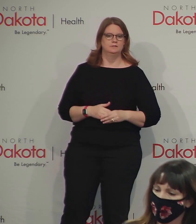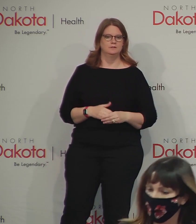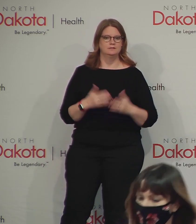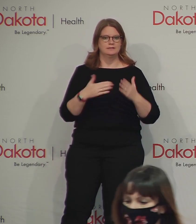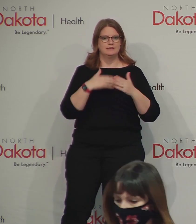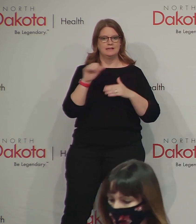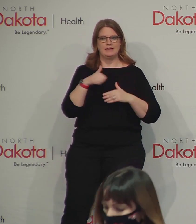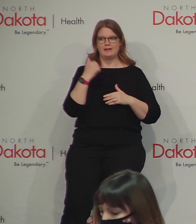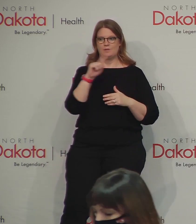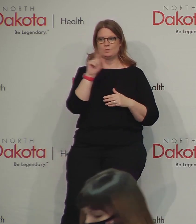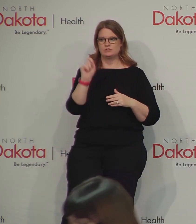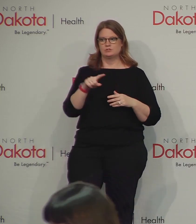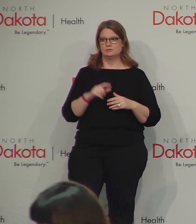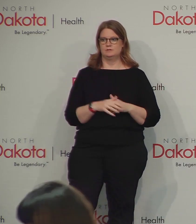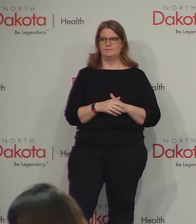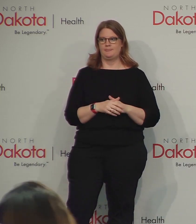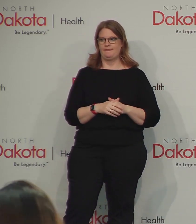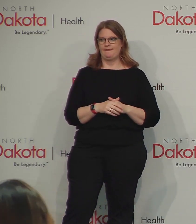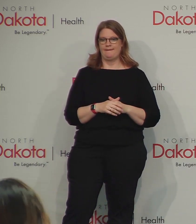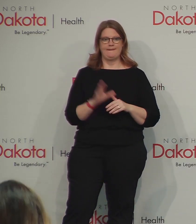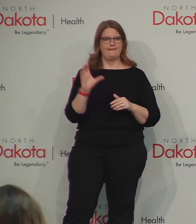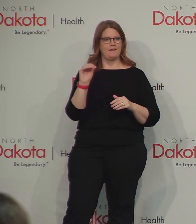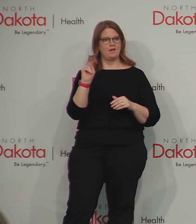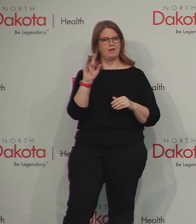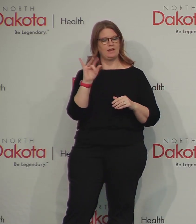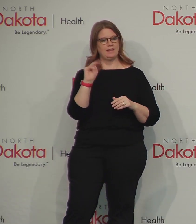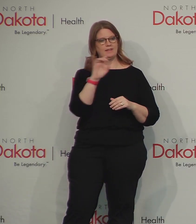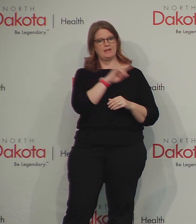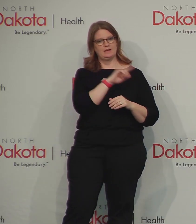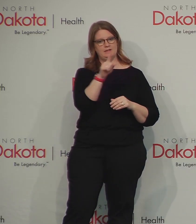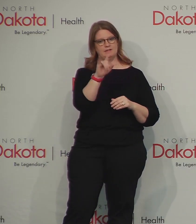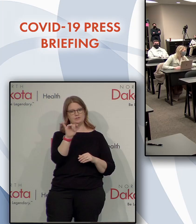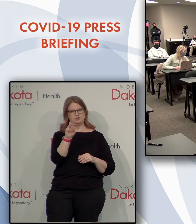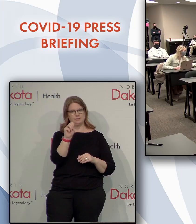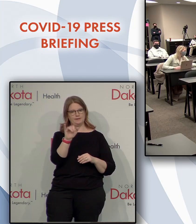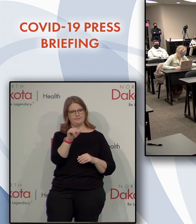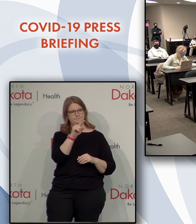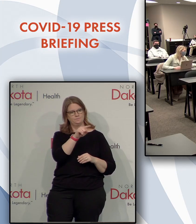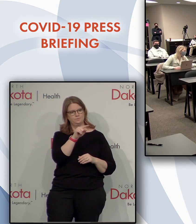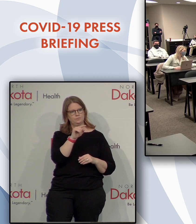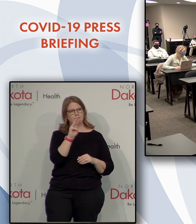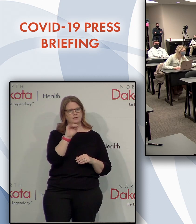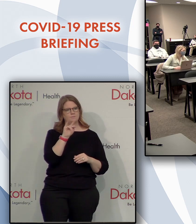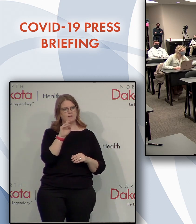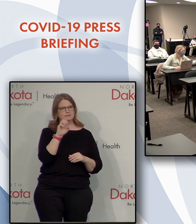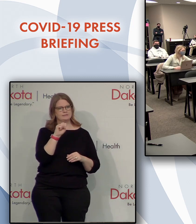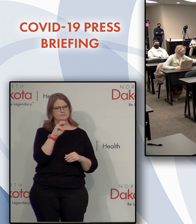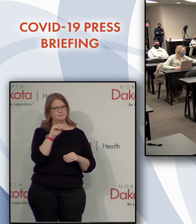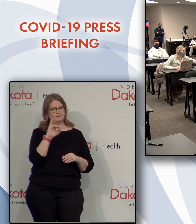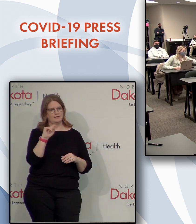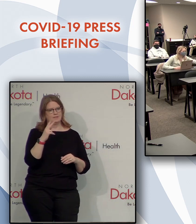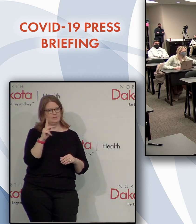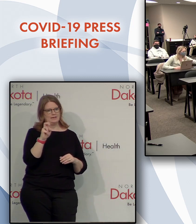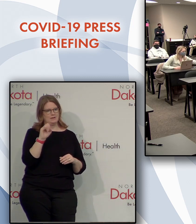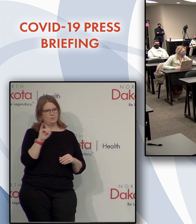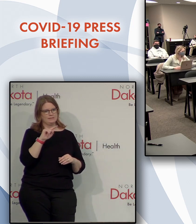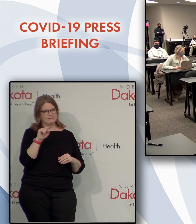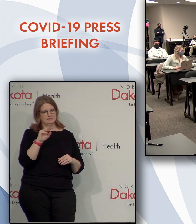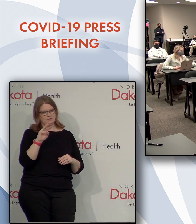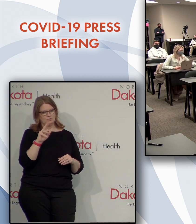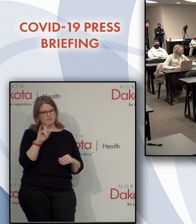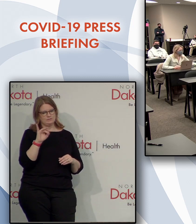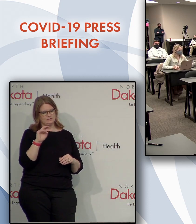Next questions? We'll go online and then go to Jeremy. Mike Smith, 660 KUIZ in